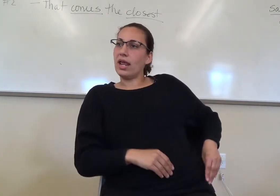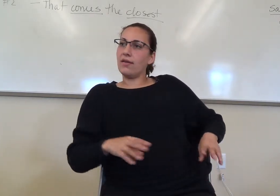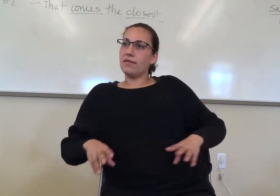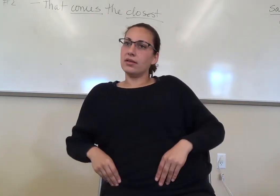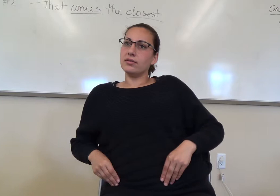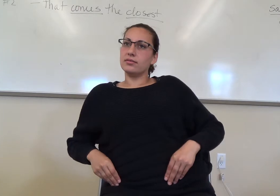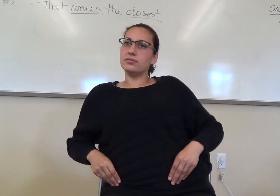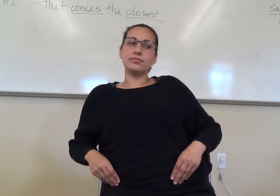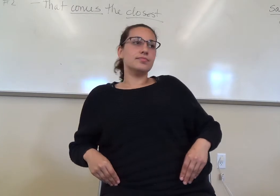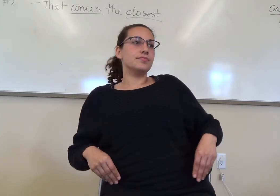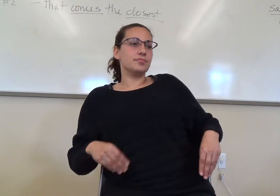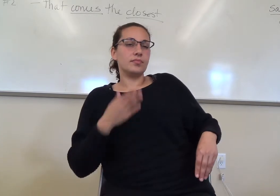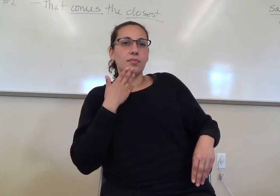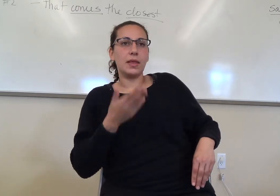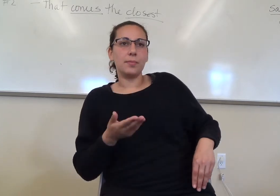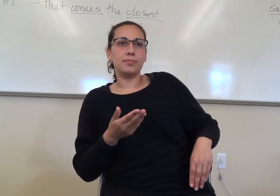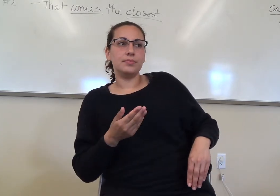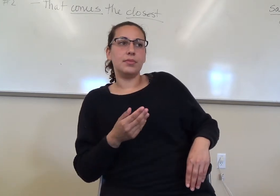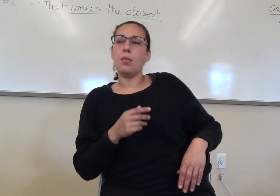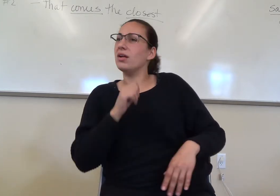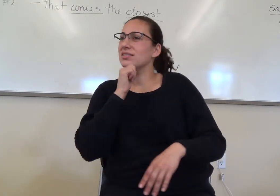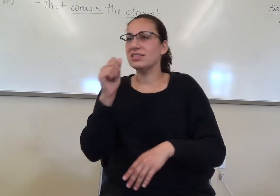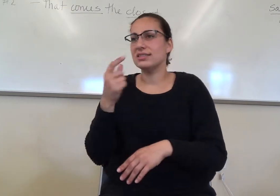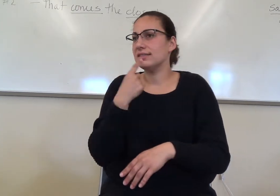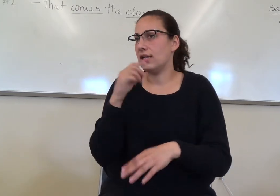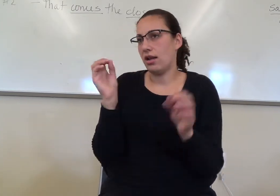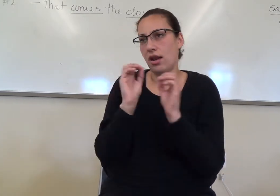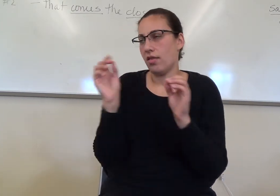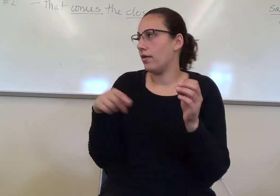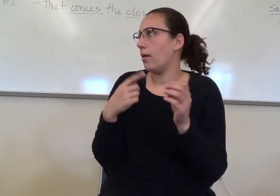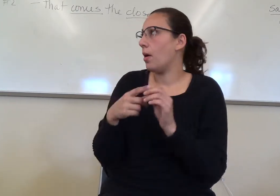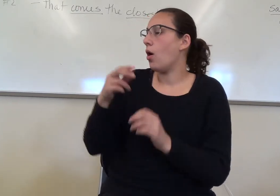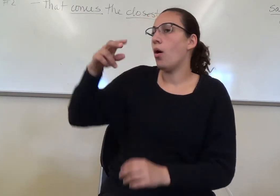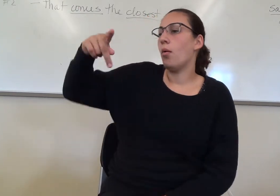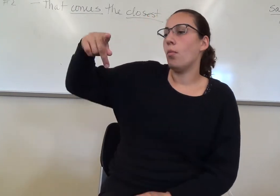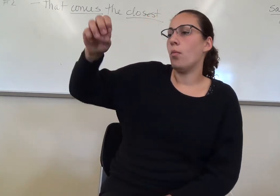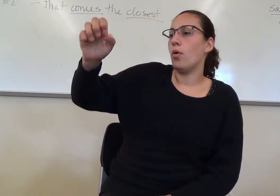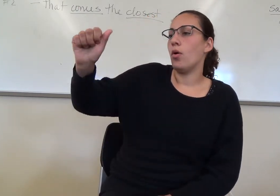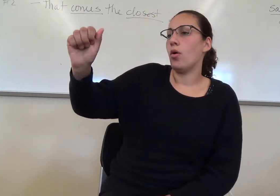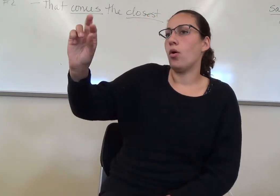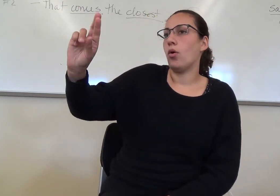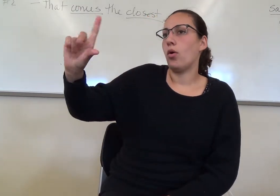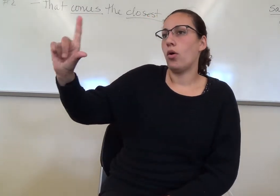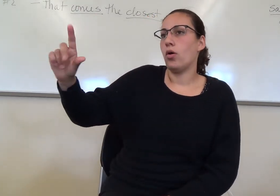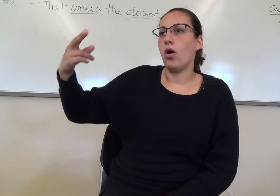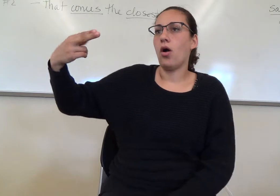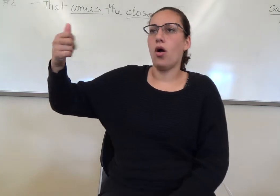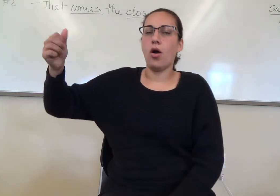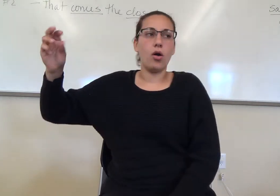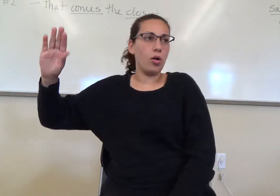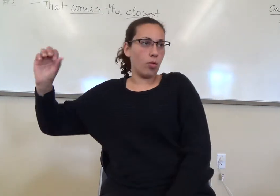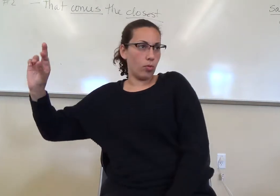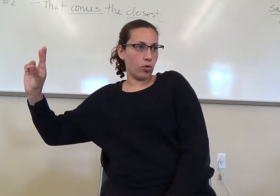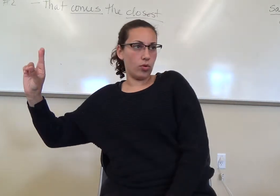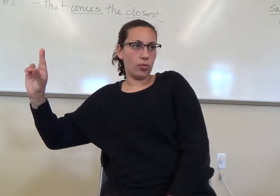of this. Pearl Harbor, yeah, so Louise has prior knowledge of this, okay? On this,